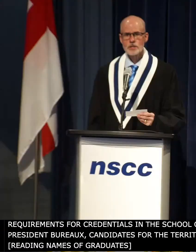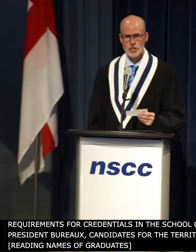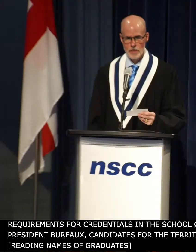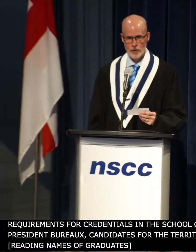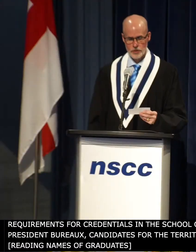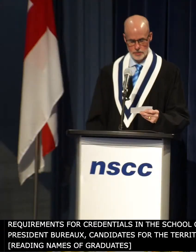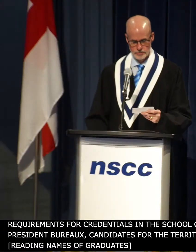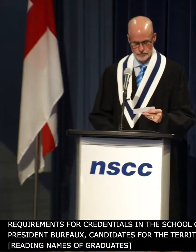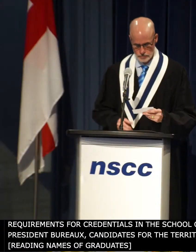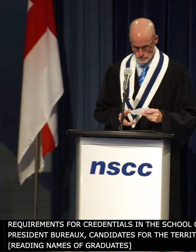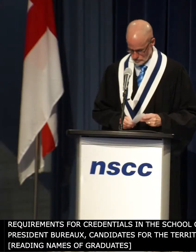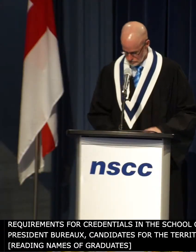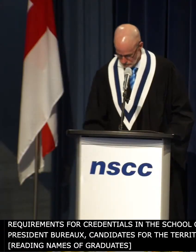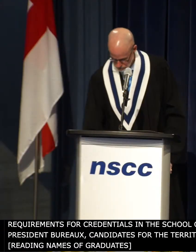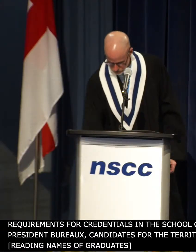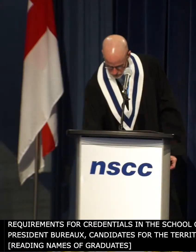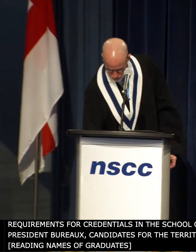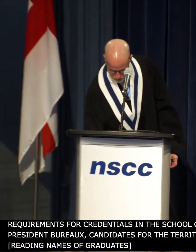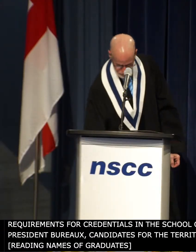Liam Smith.